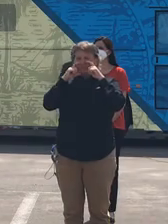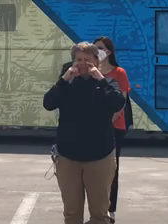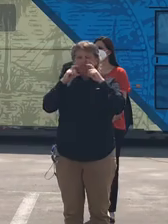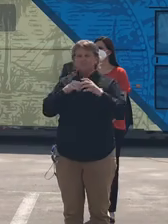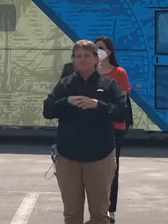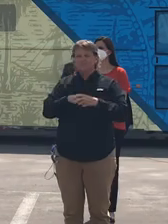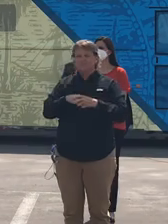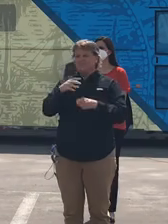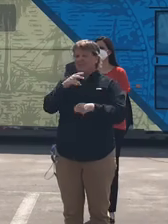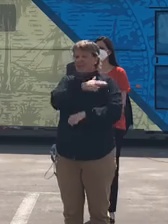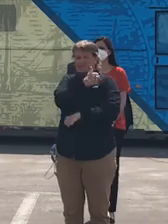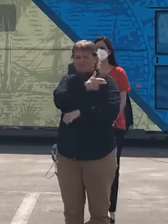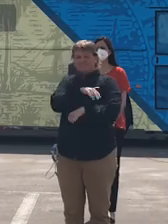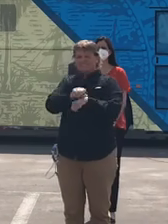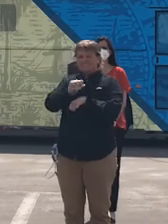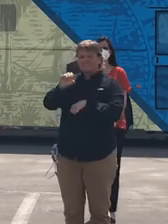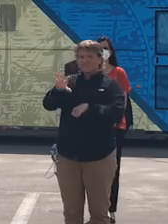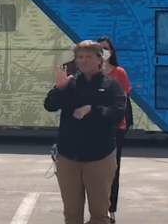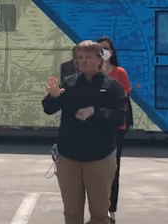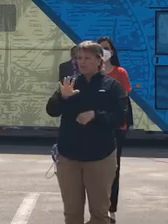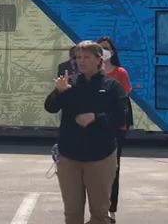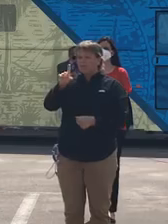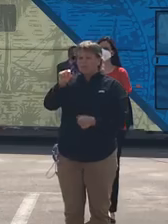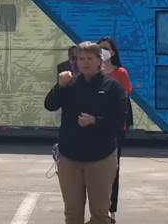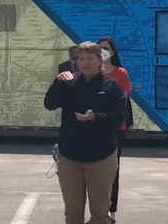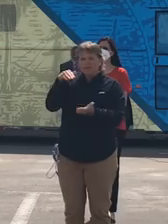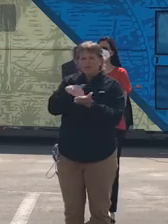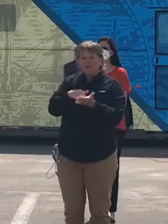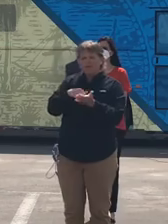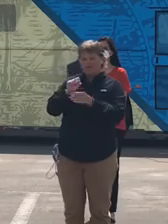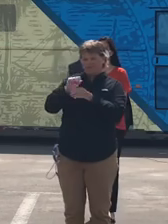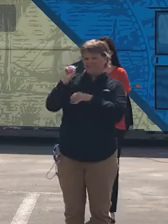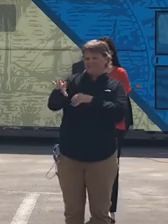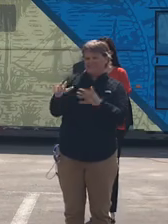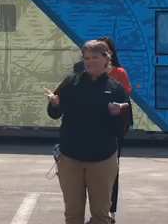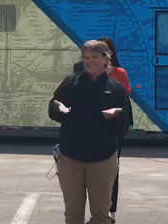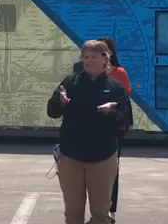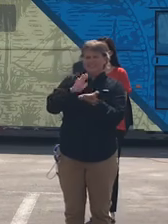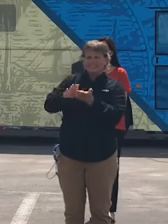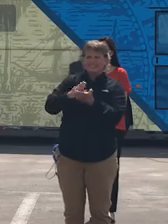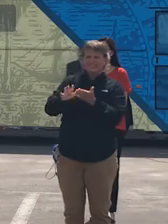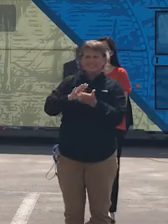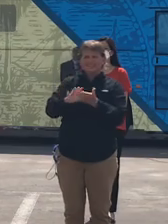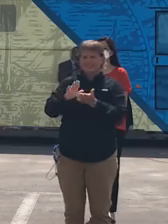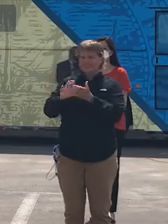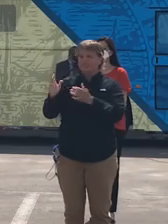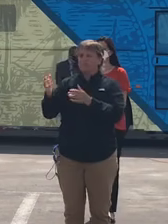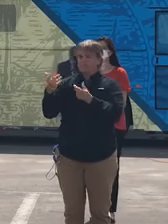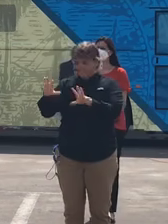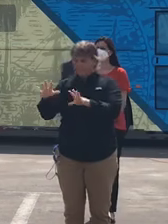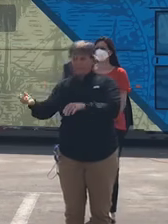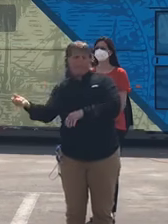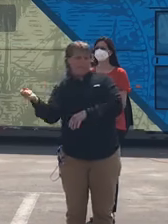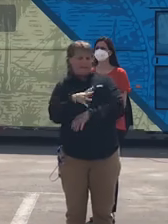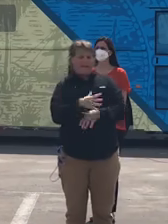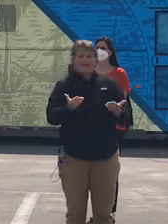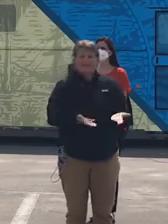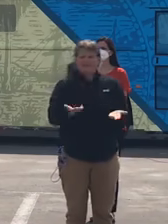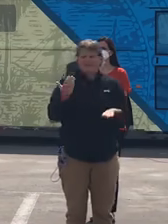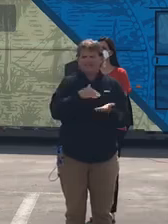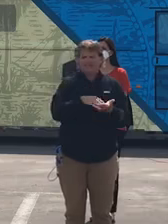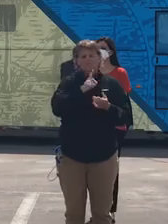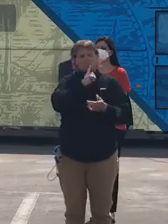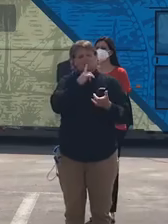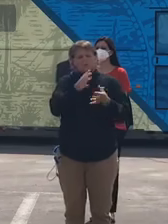masks. They can be decontaminated and then sent back a couple days later. This is important to have because we don't know what's going to happen